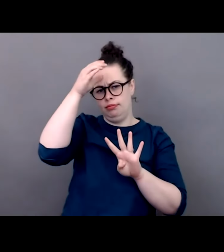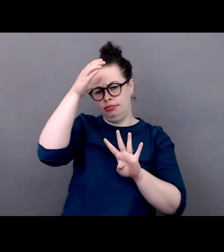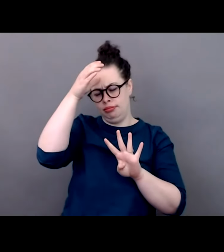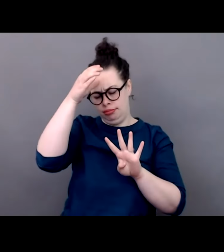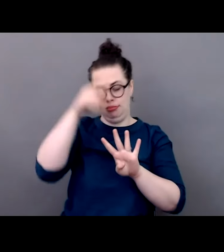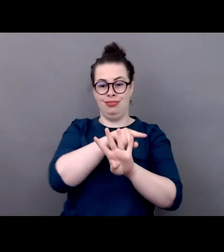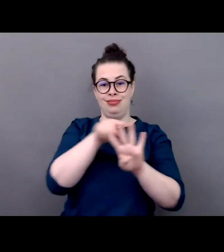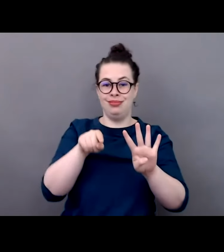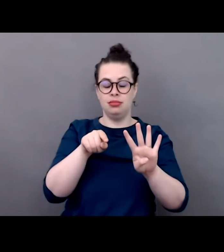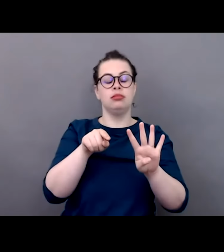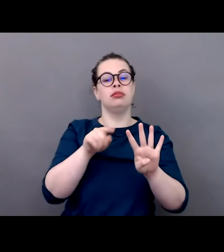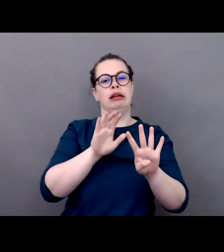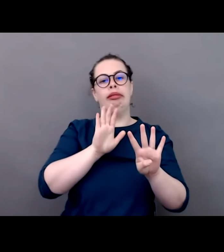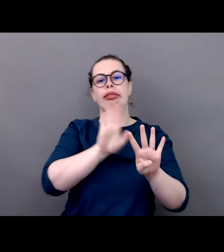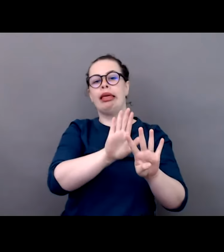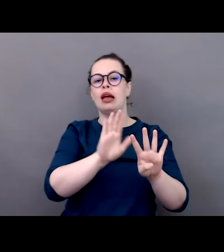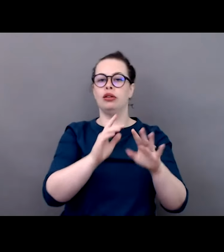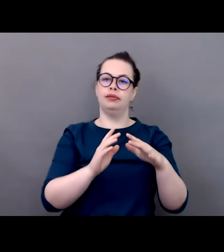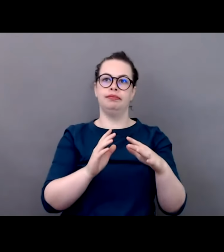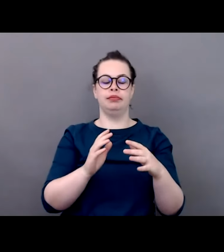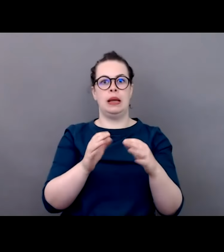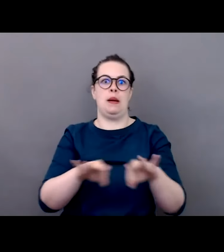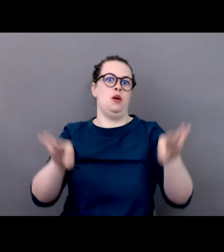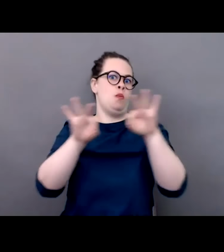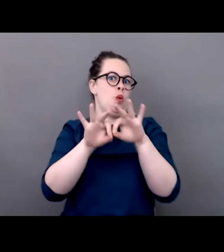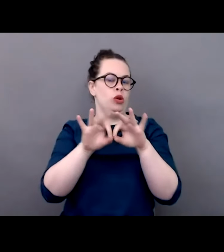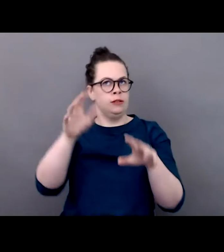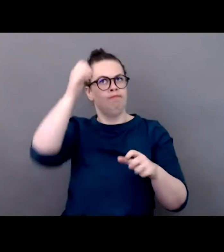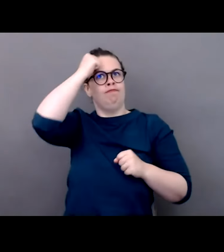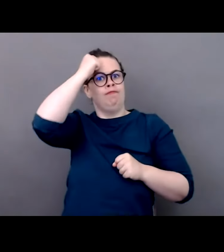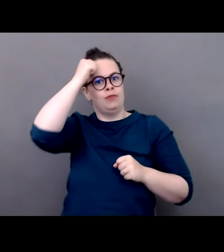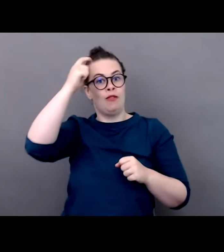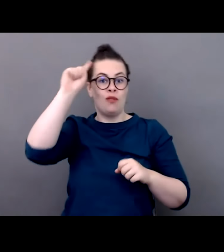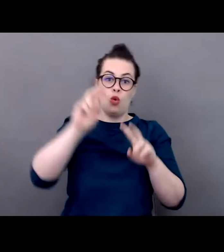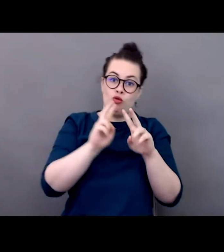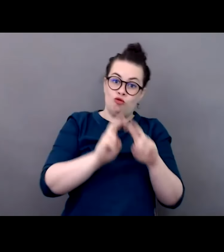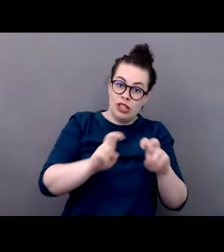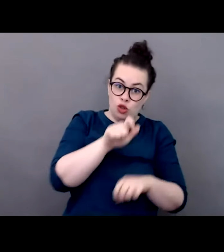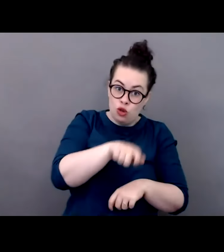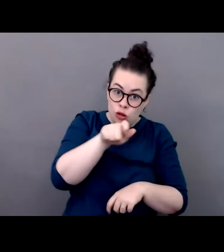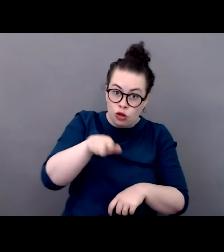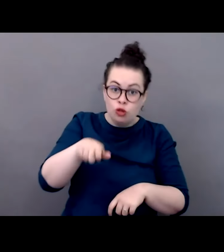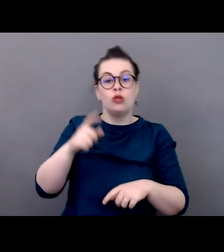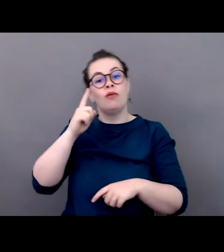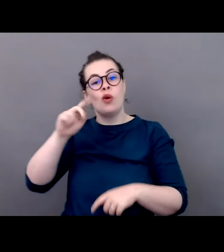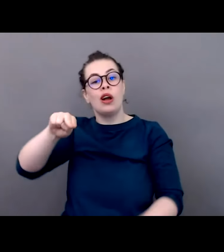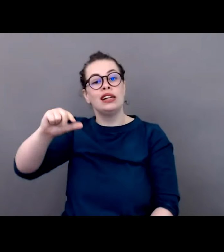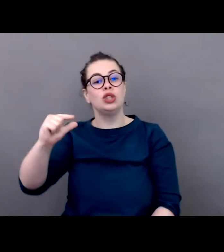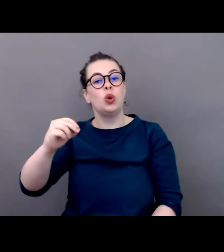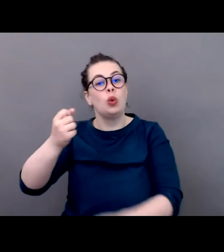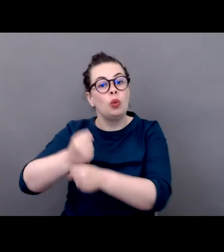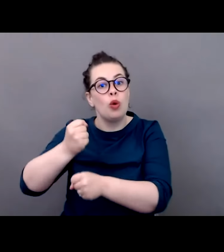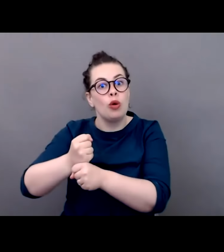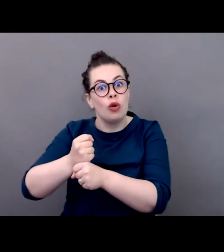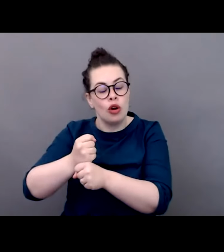be under top tips for researchers, lawyers, and civil society organizations in engaging with the Committee on the